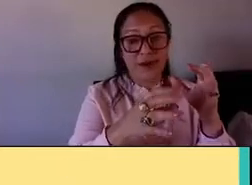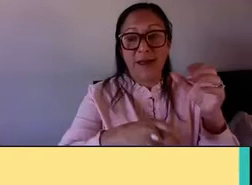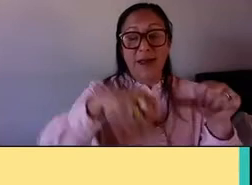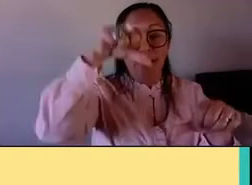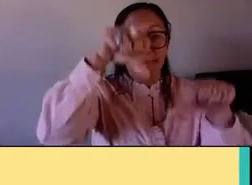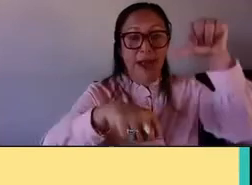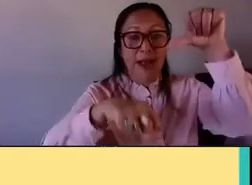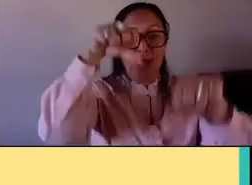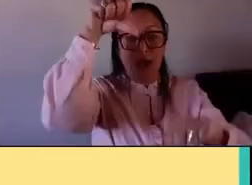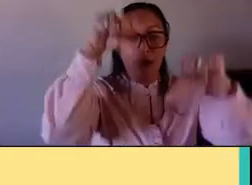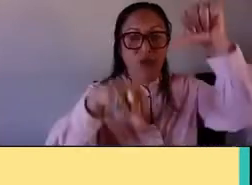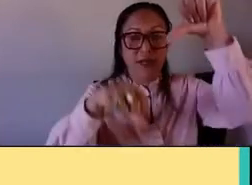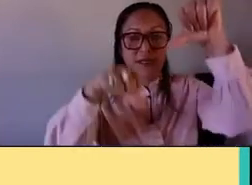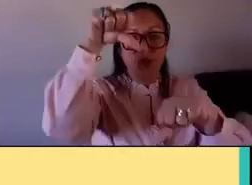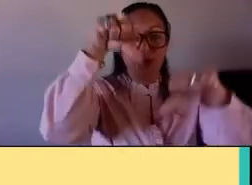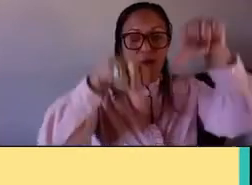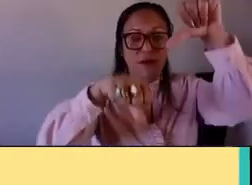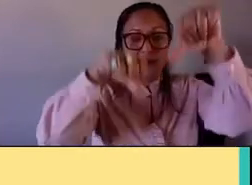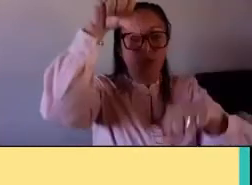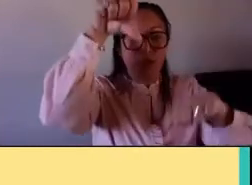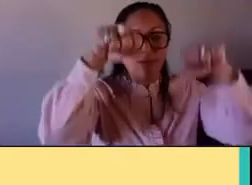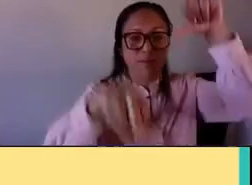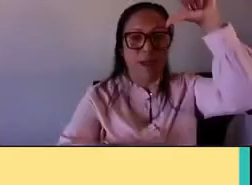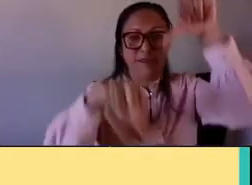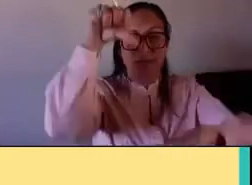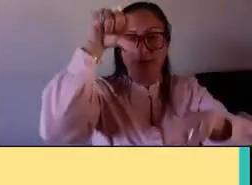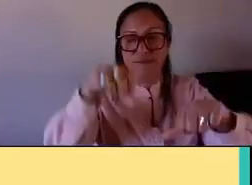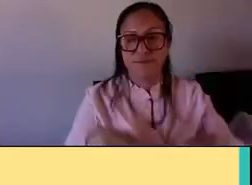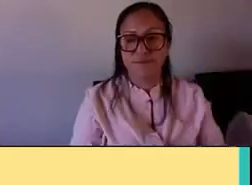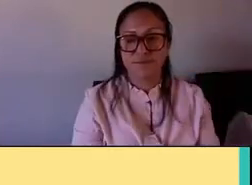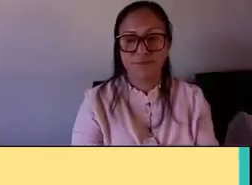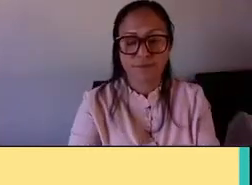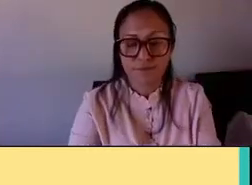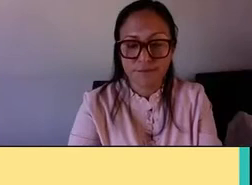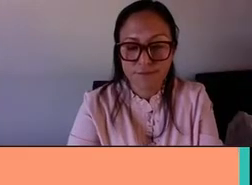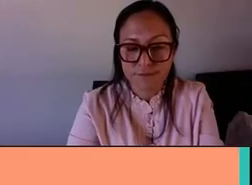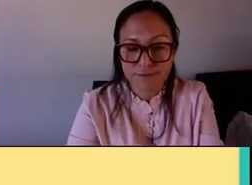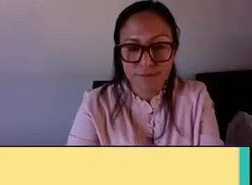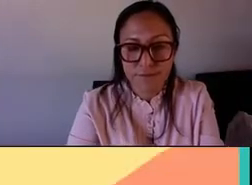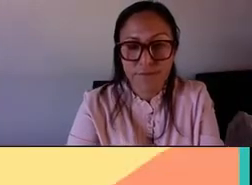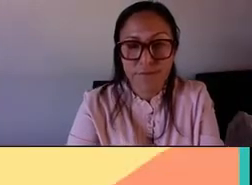it. I also like to do the two thumbs. Puzzle.